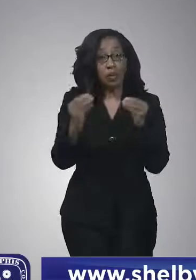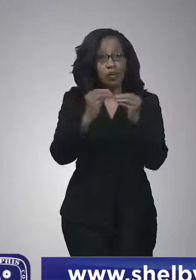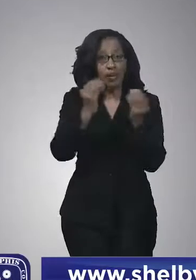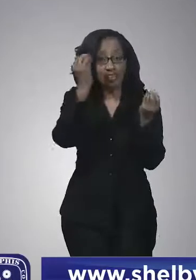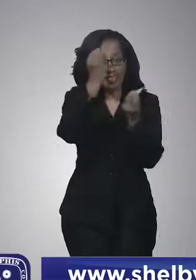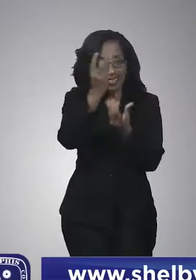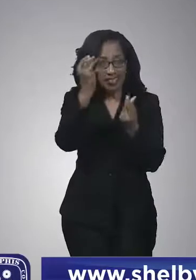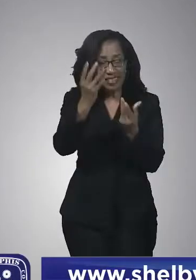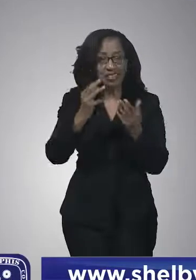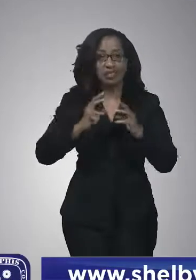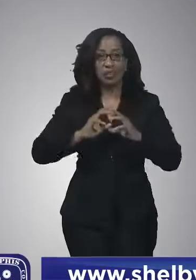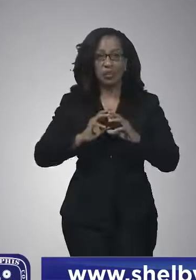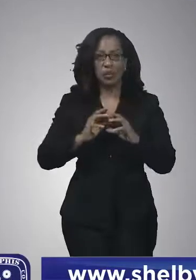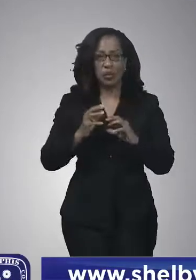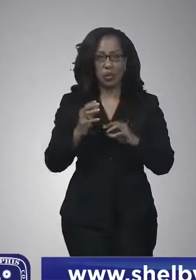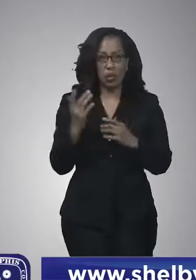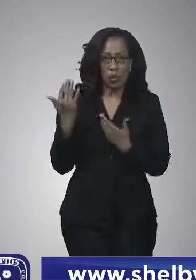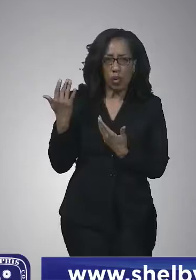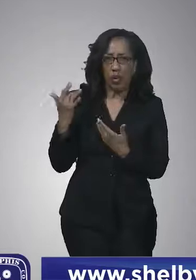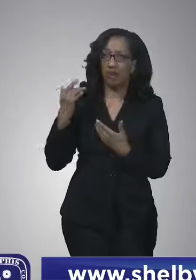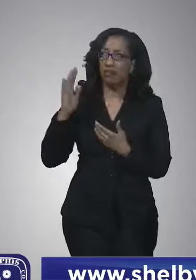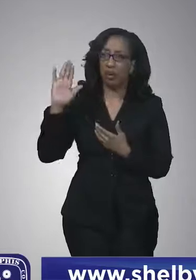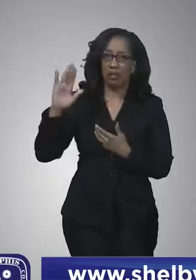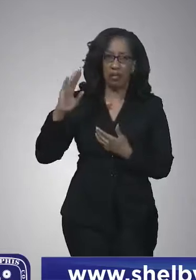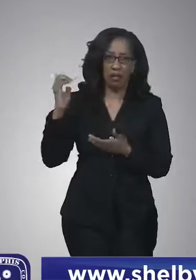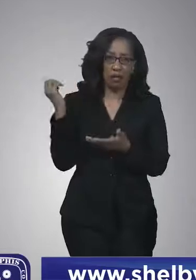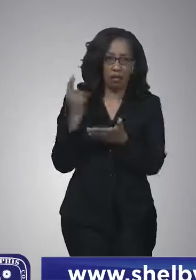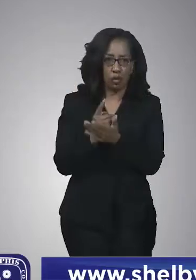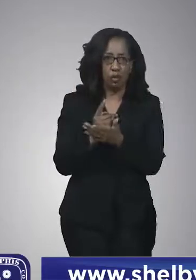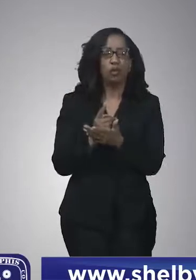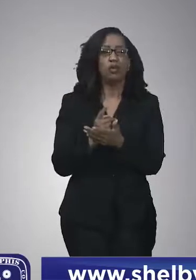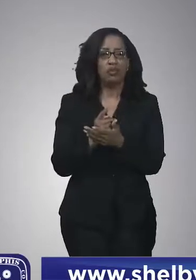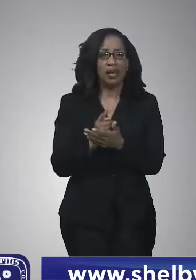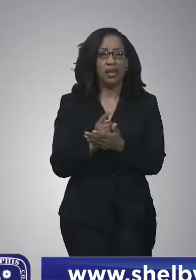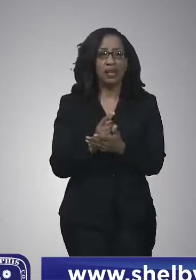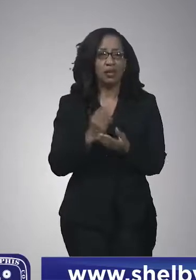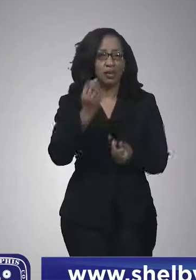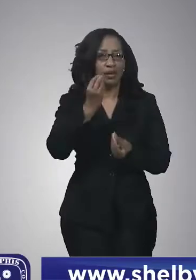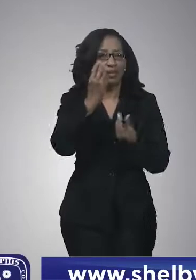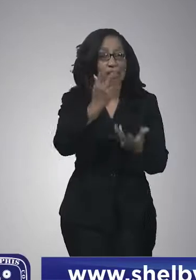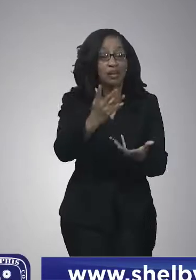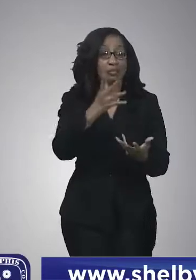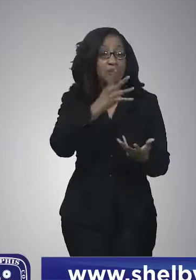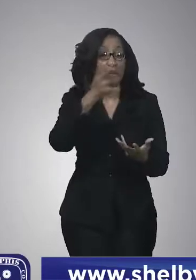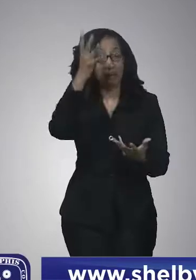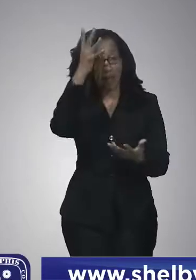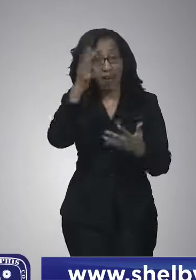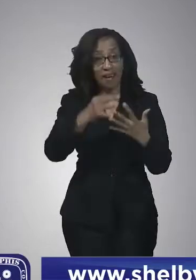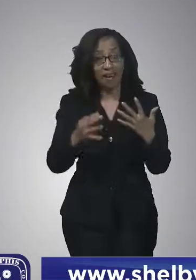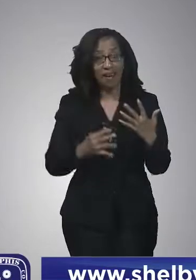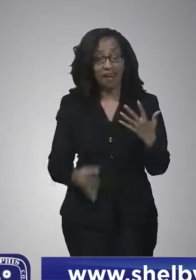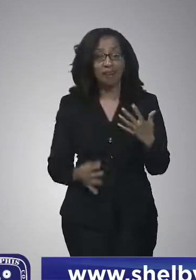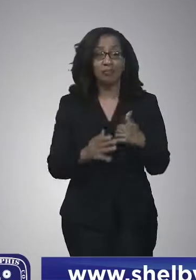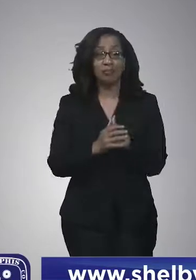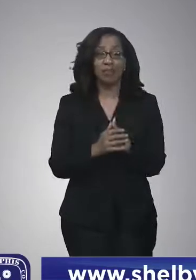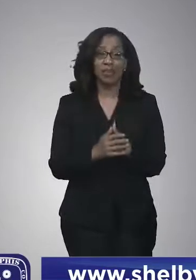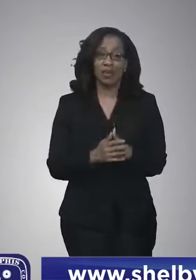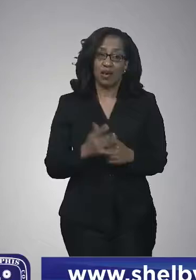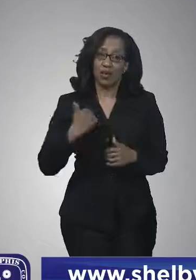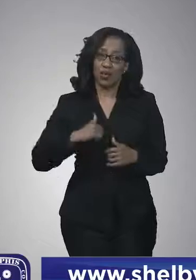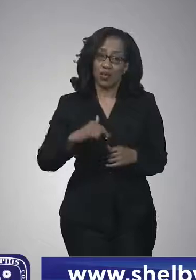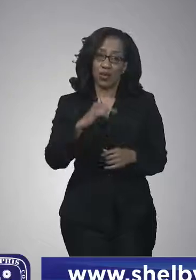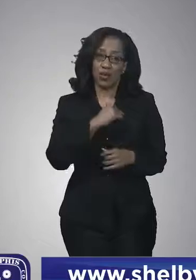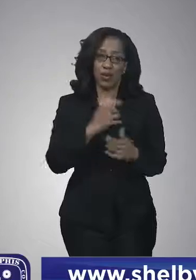closer to an approval date with available resources for parents who choose to have their children vaccinated. We want to make it